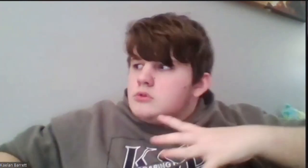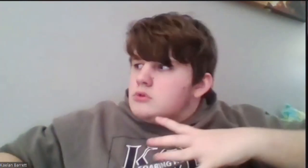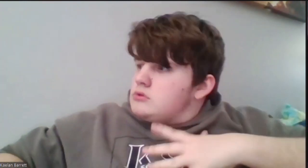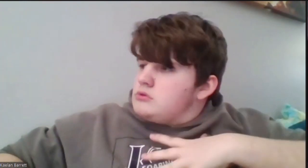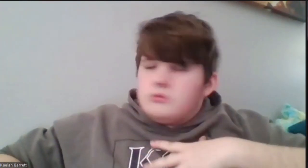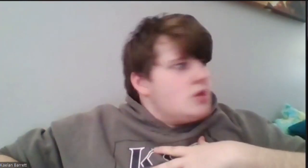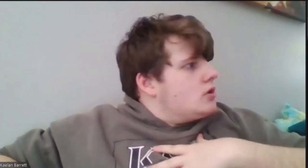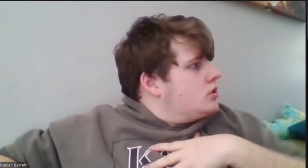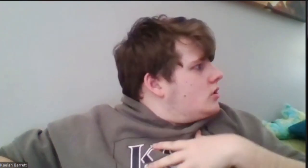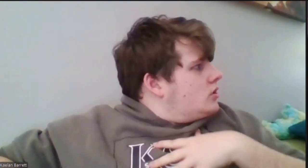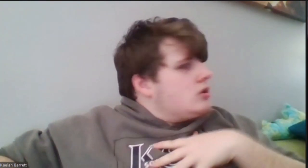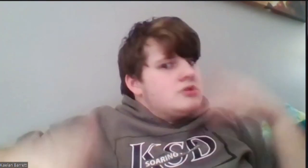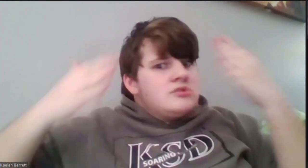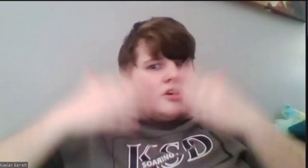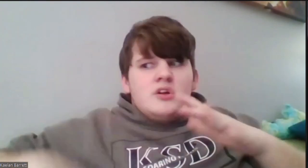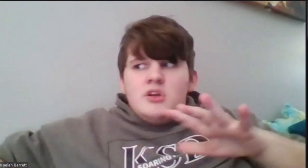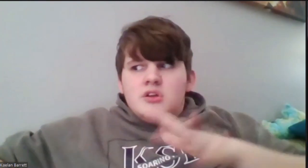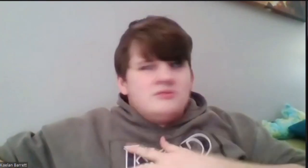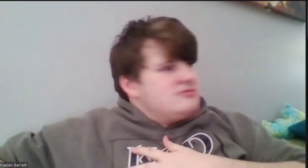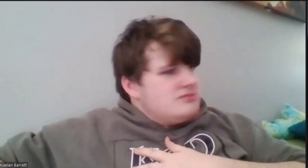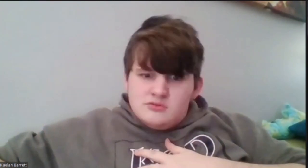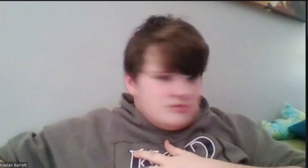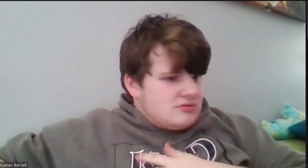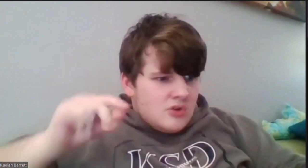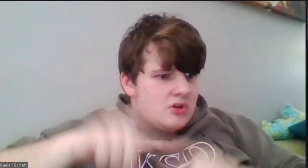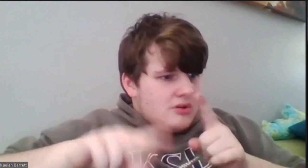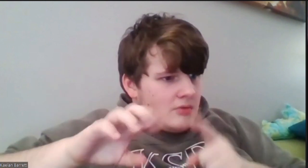Oh, holy moly. That scared me.